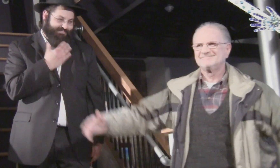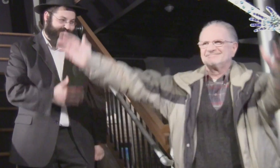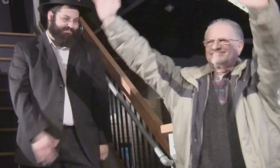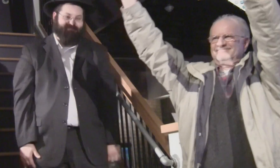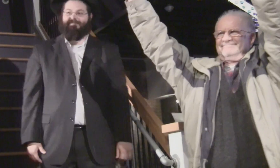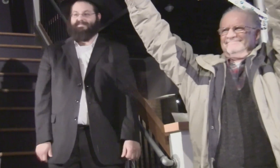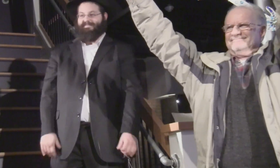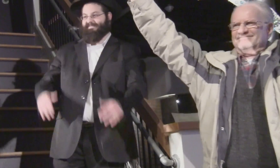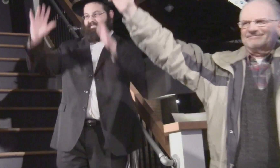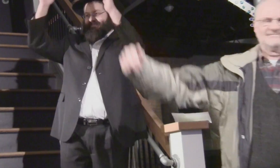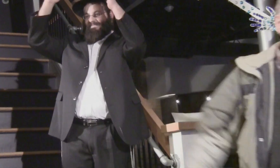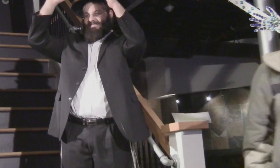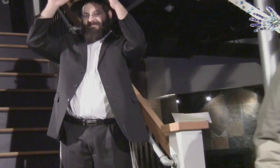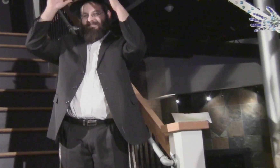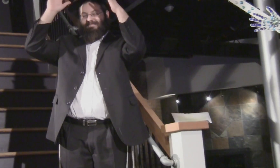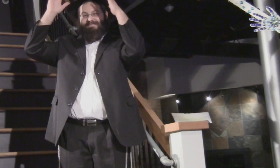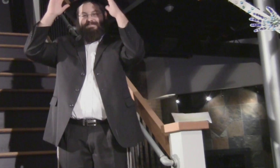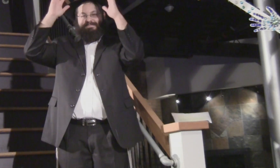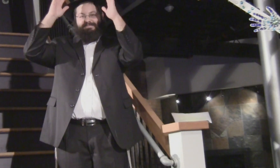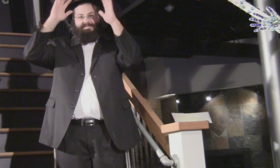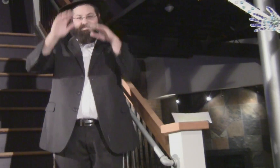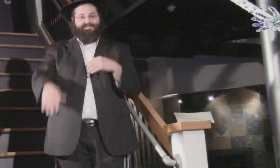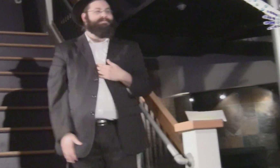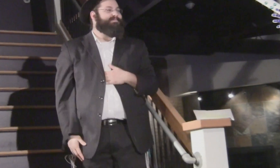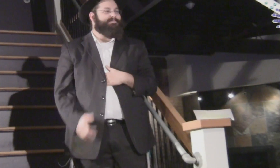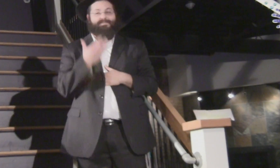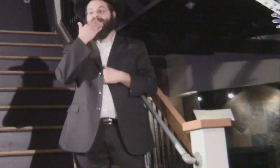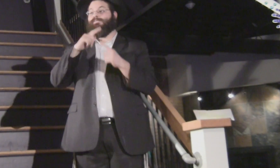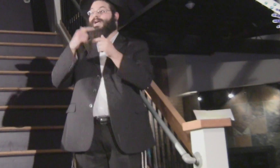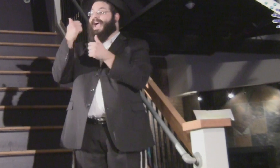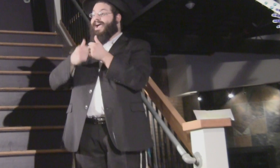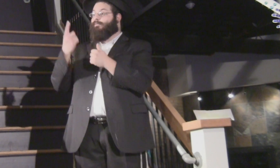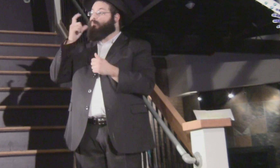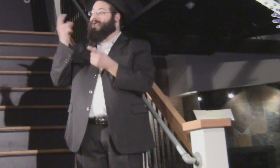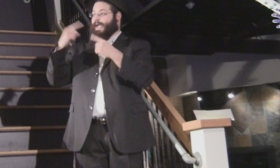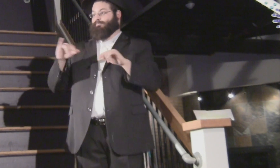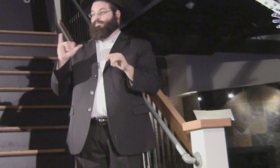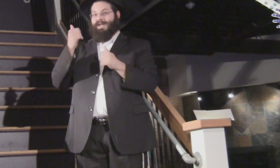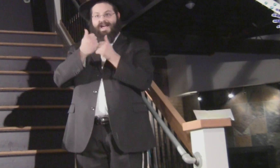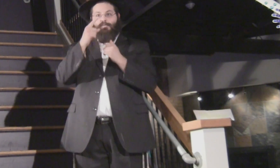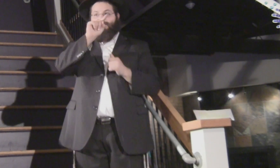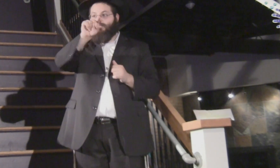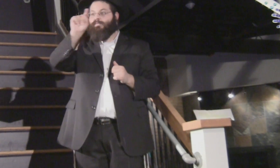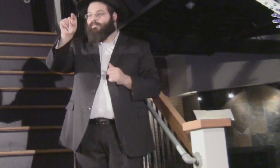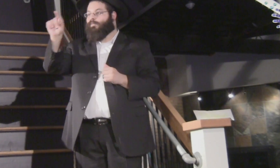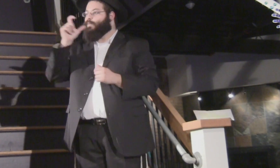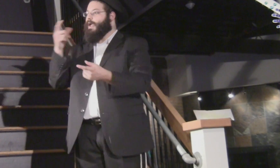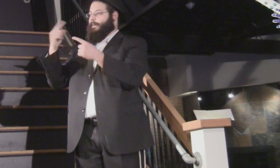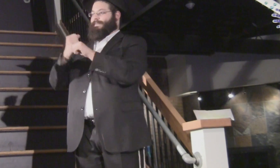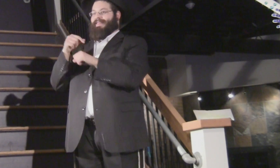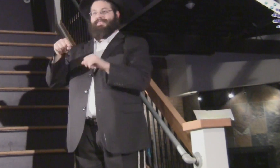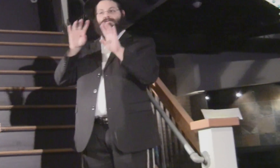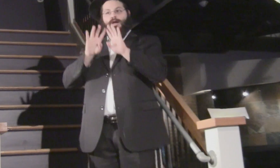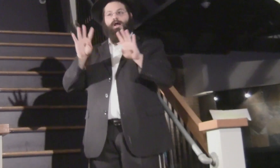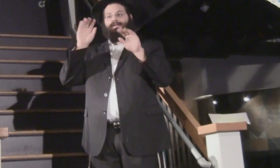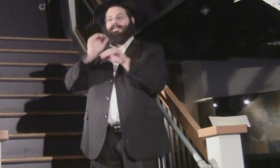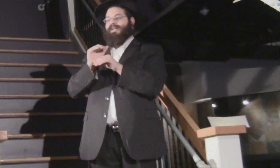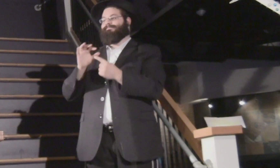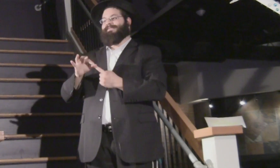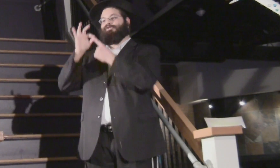Hanukkah special. Yay! Okay, so thank you to everyone who came as well, each and one, all of you, thank